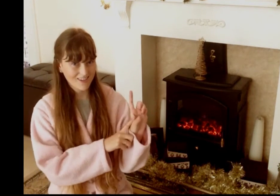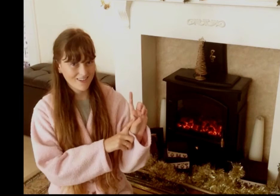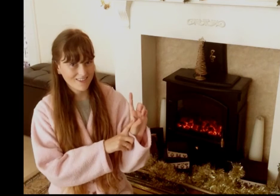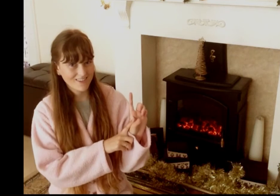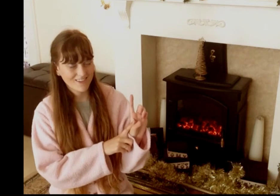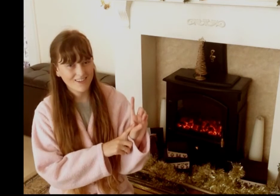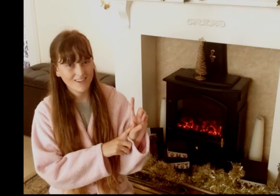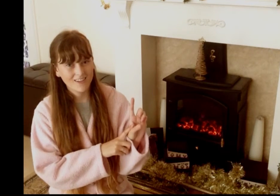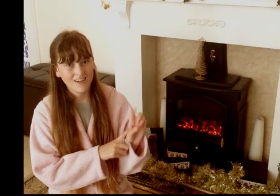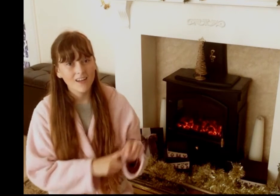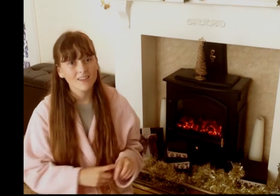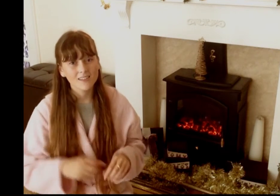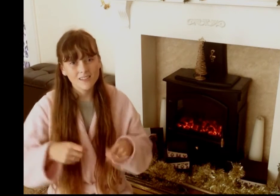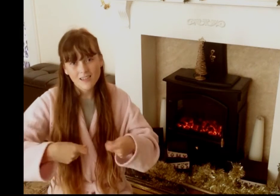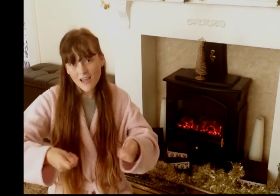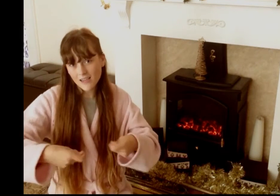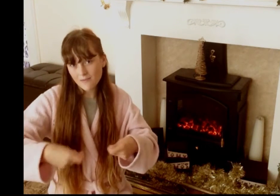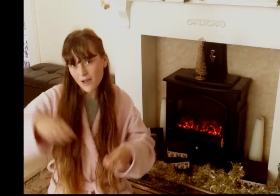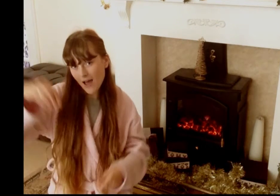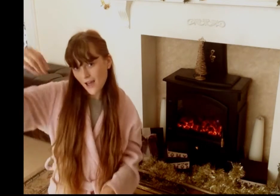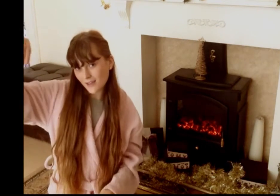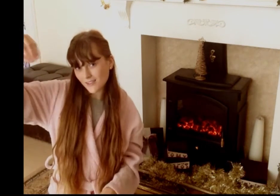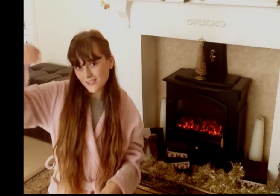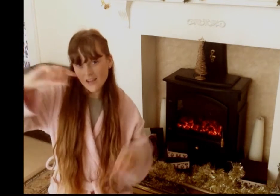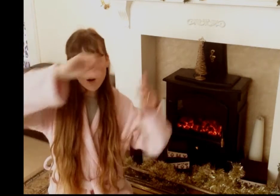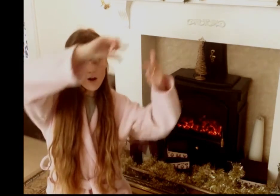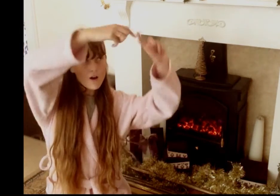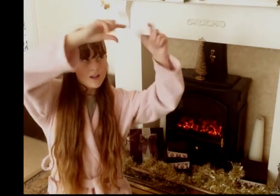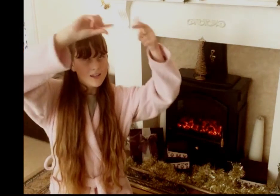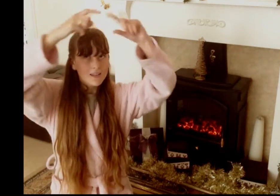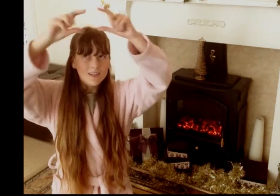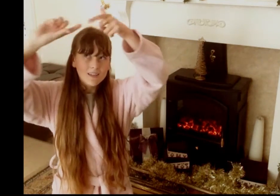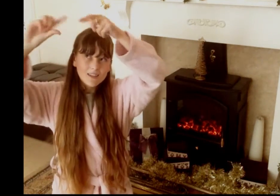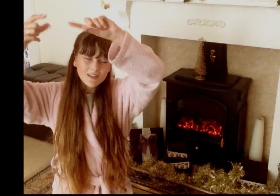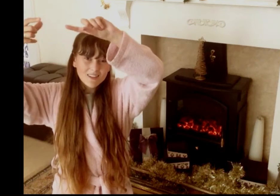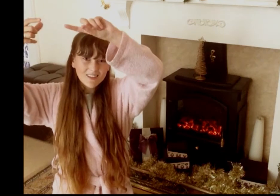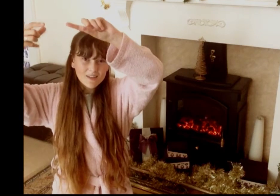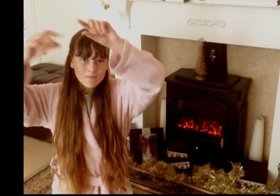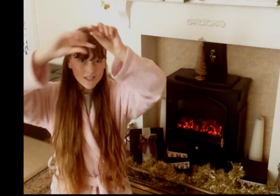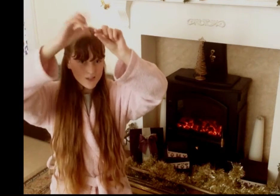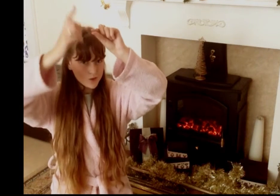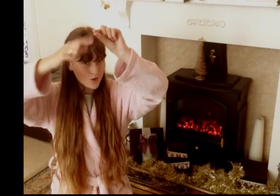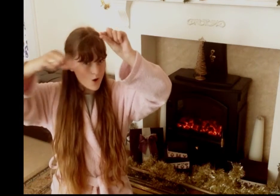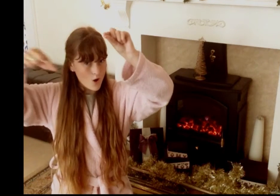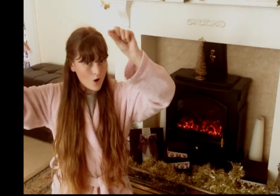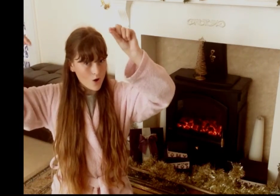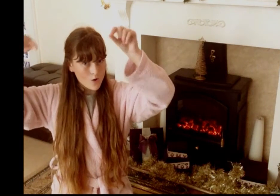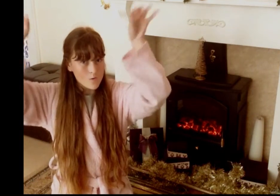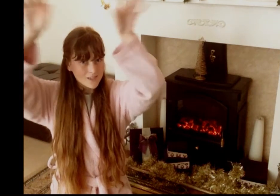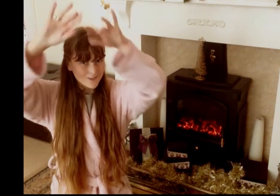than sleigh bells and holly, mistletoe and